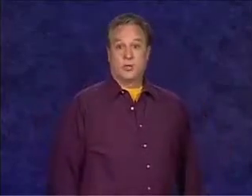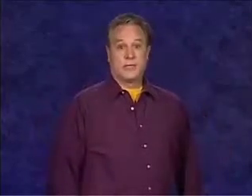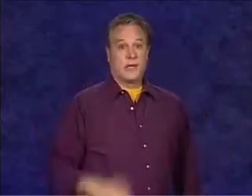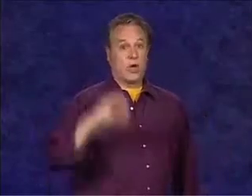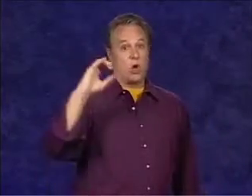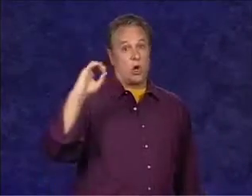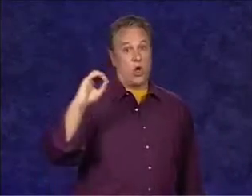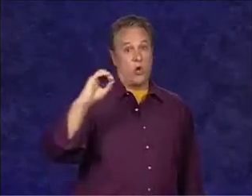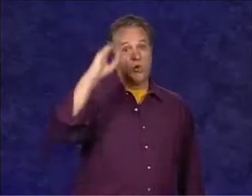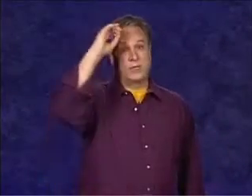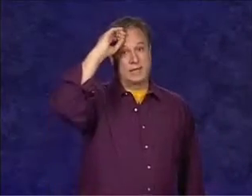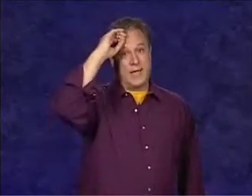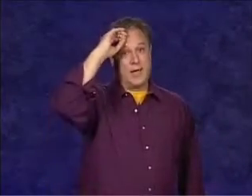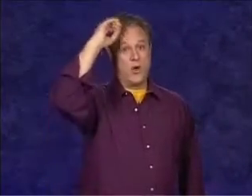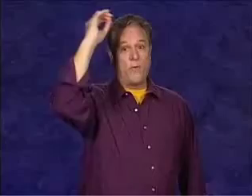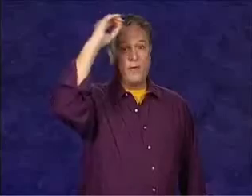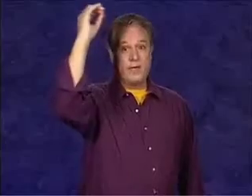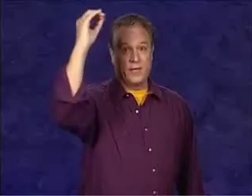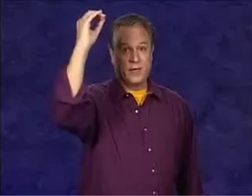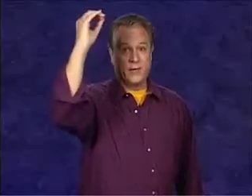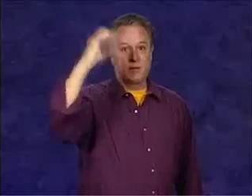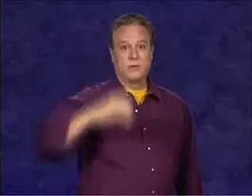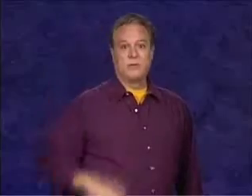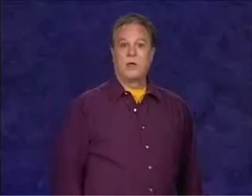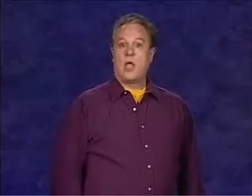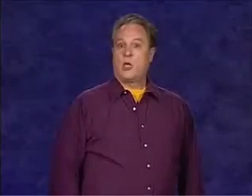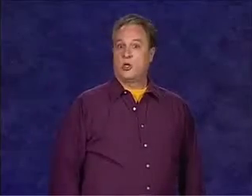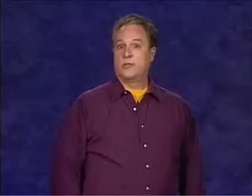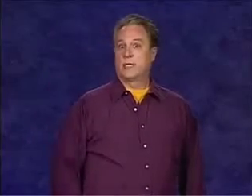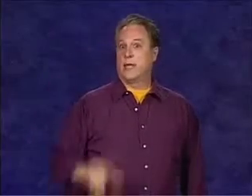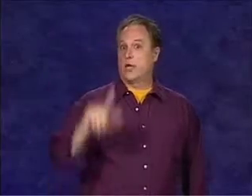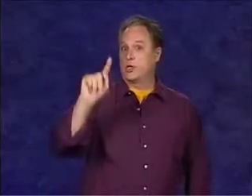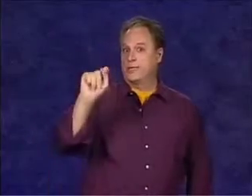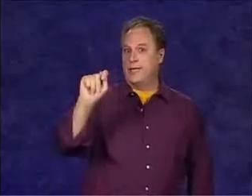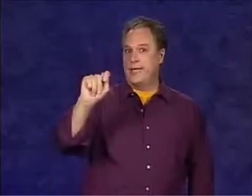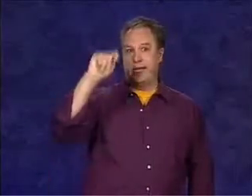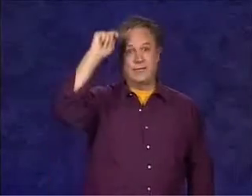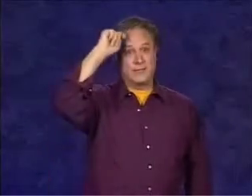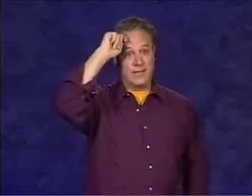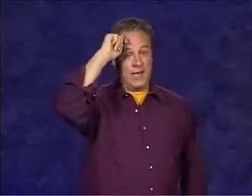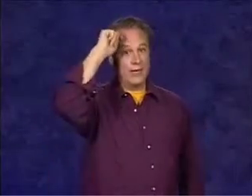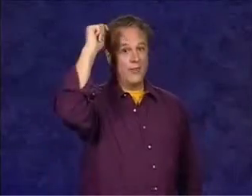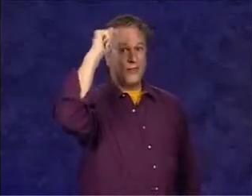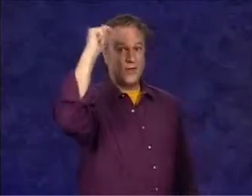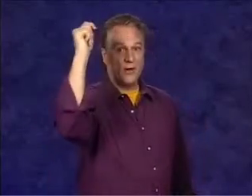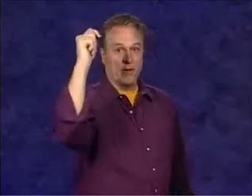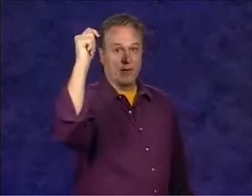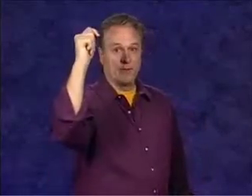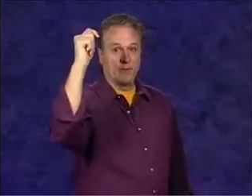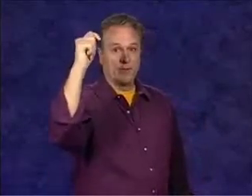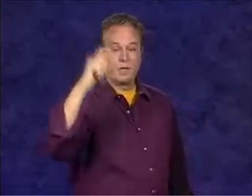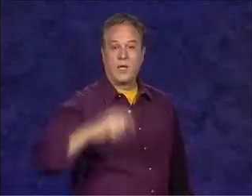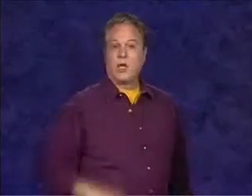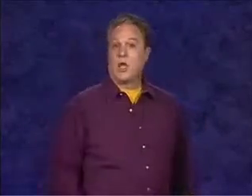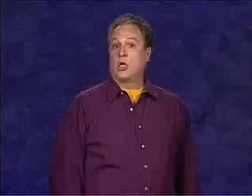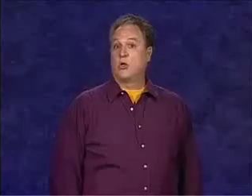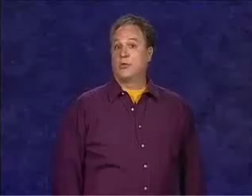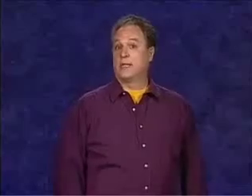the letter O to sign opinion. Use the letter T to sign theory. Use the